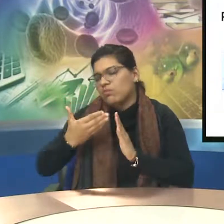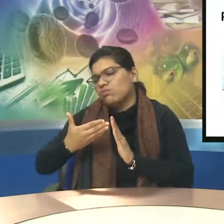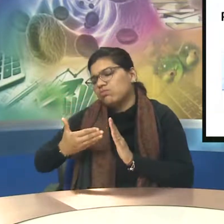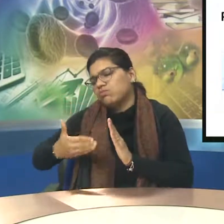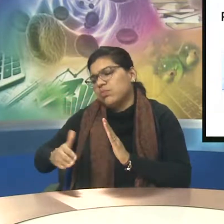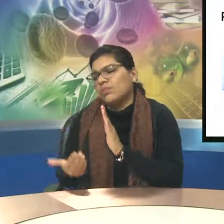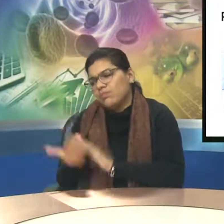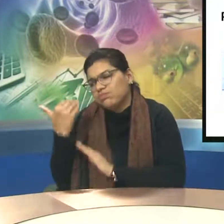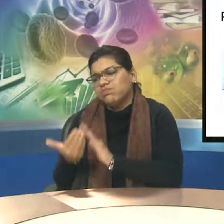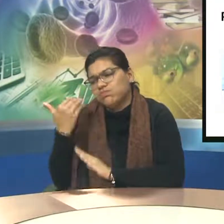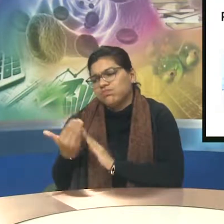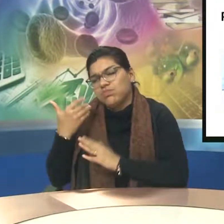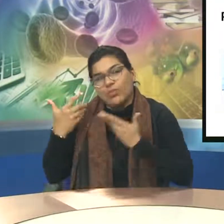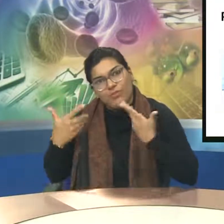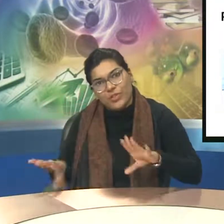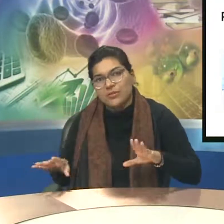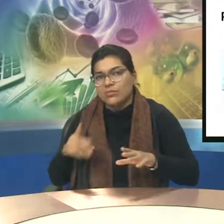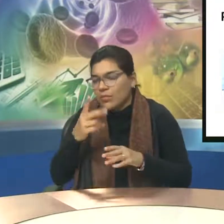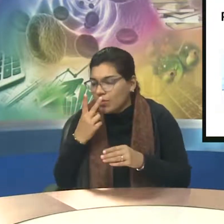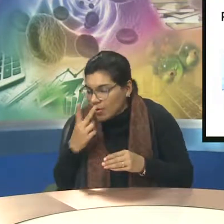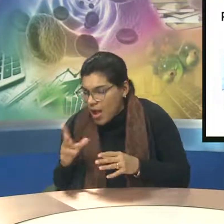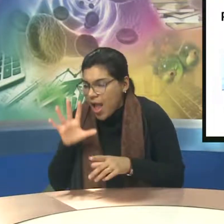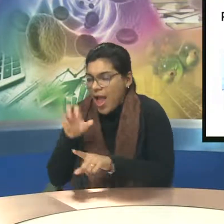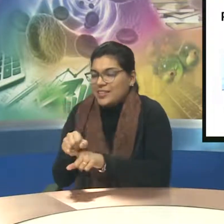footer in the